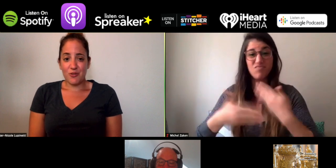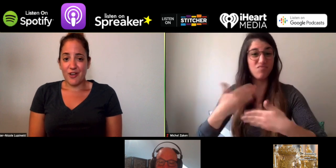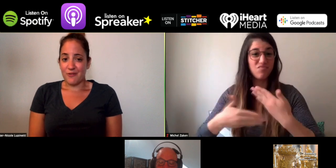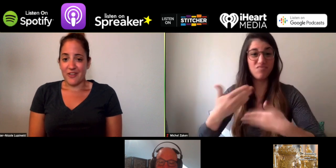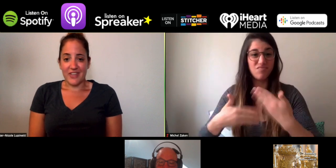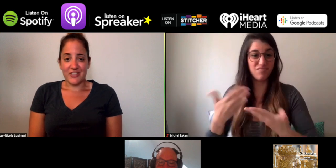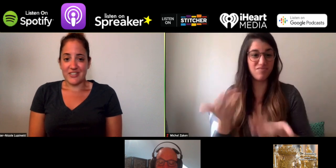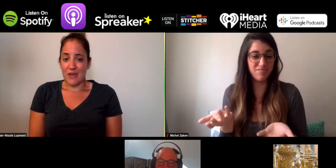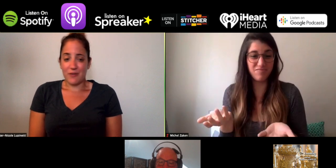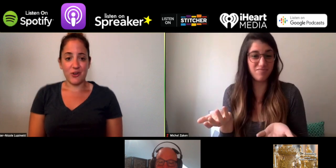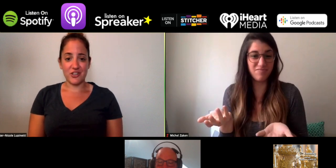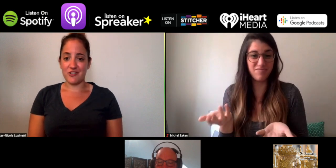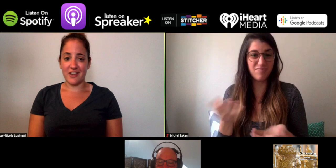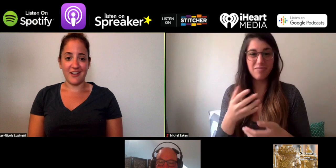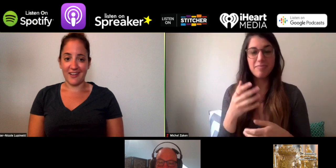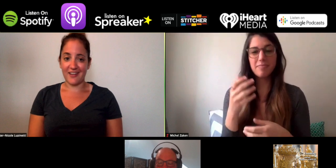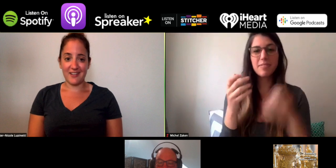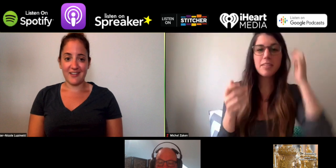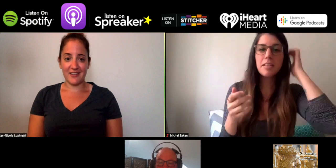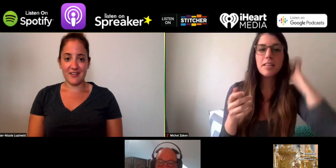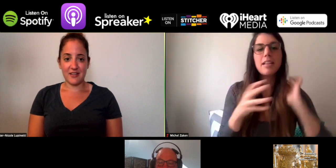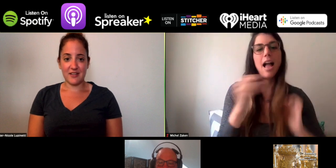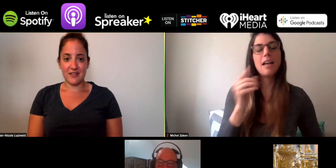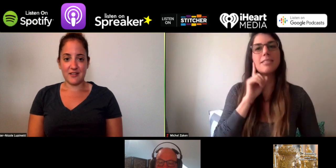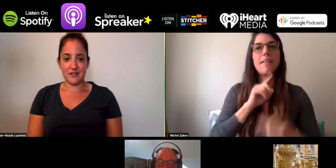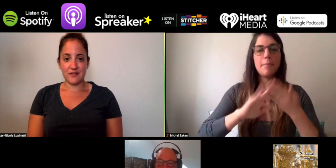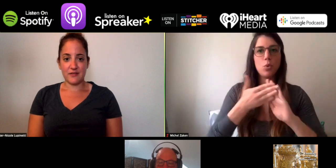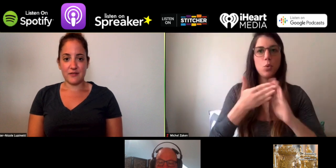their normal life. And that's just how they function in their day to day.